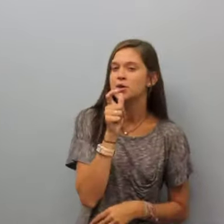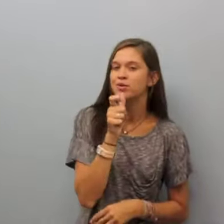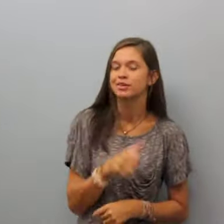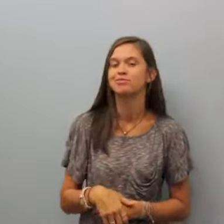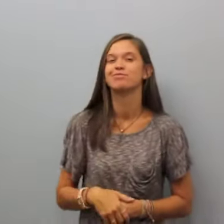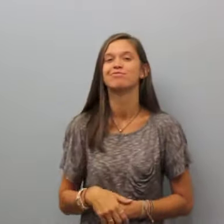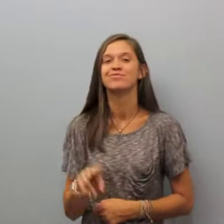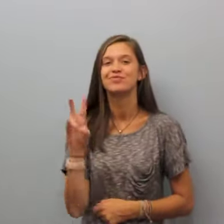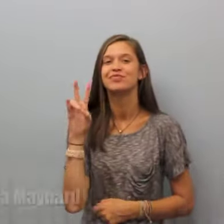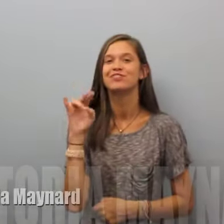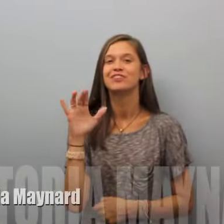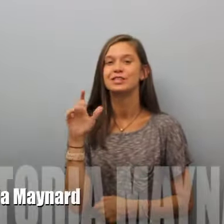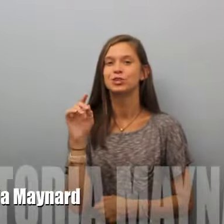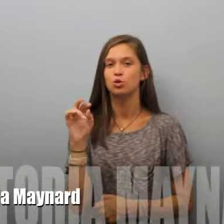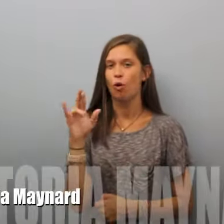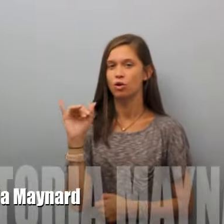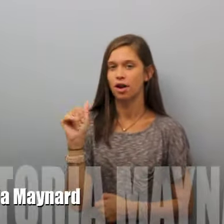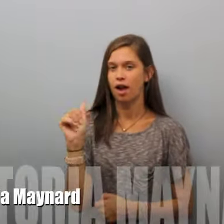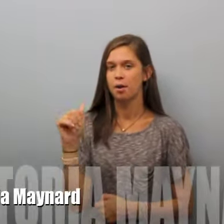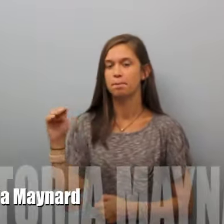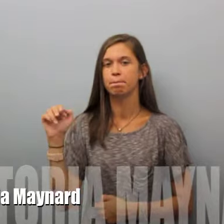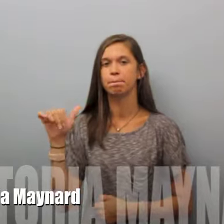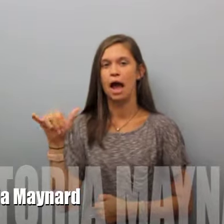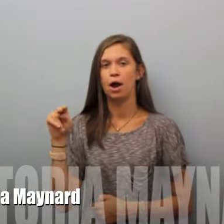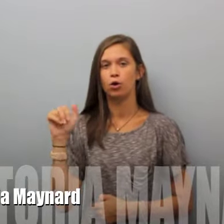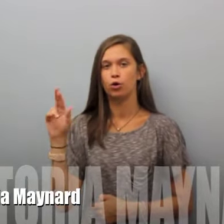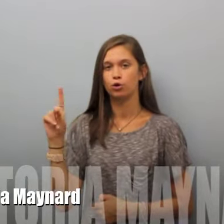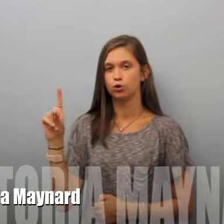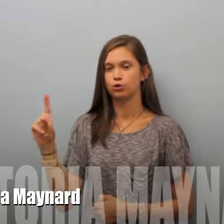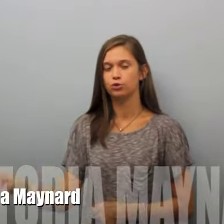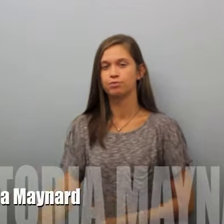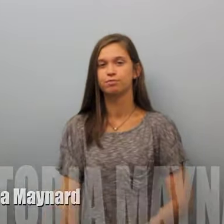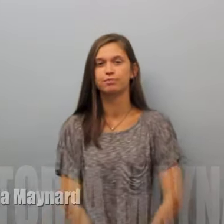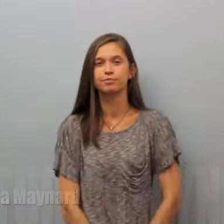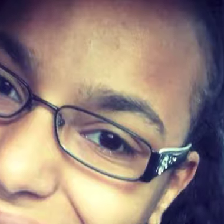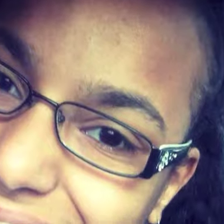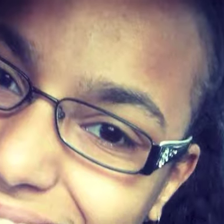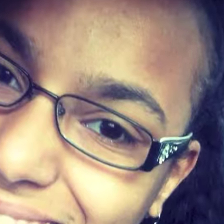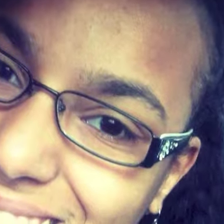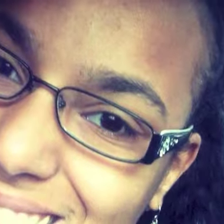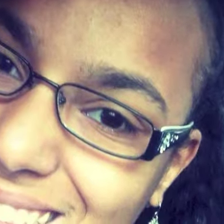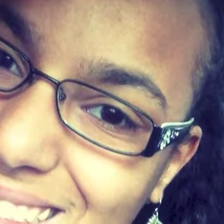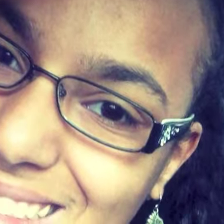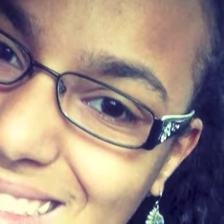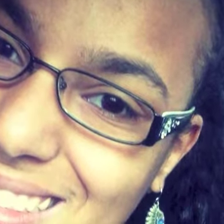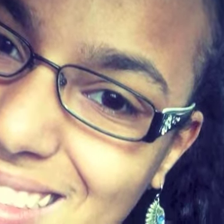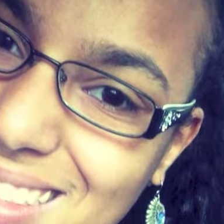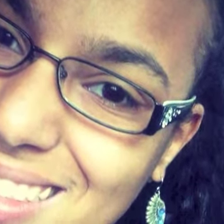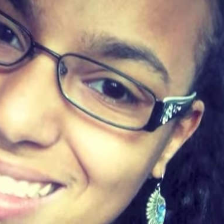That's Jackie. Man, she is a good time. Our last alumni is Victoria Maynard.